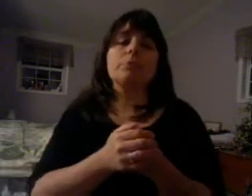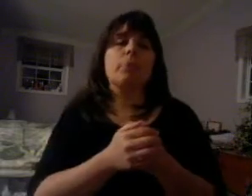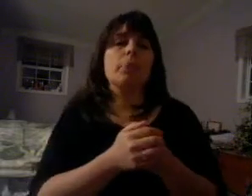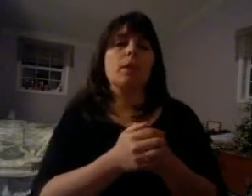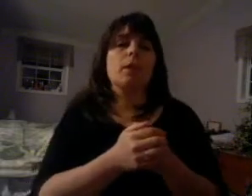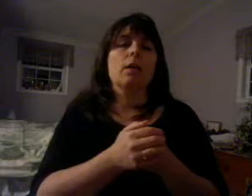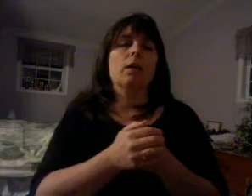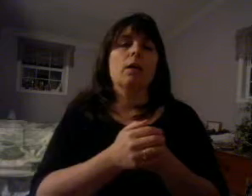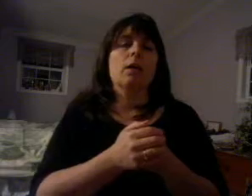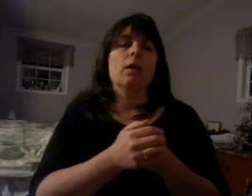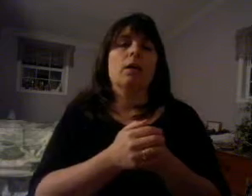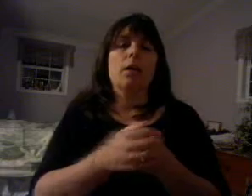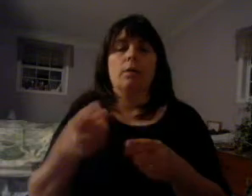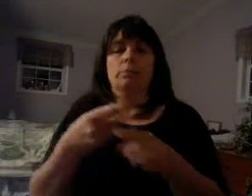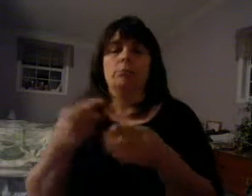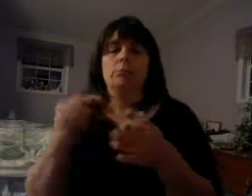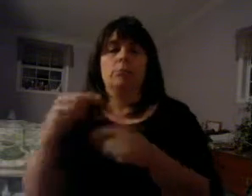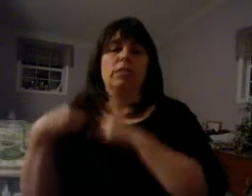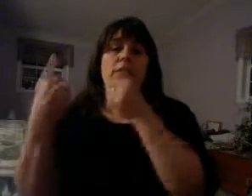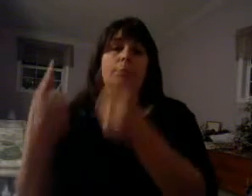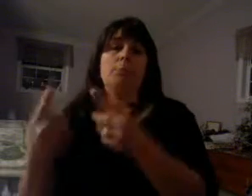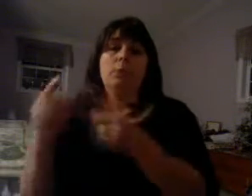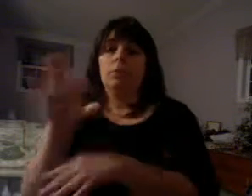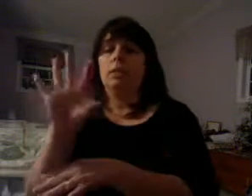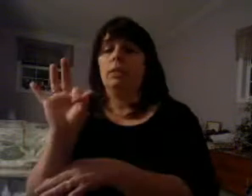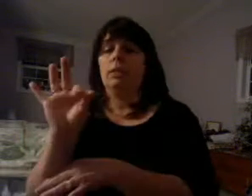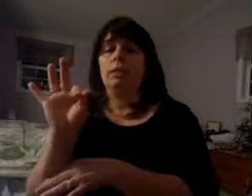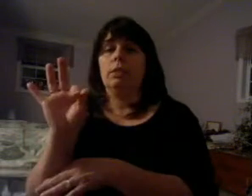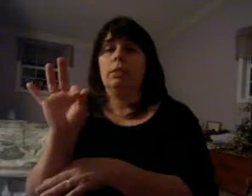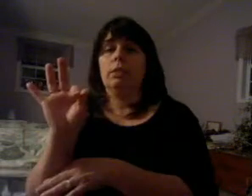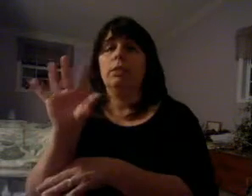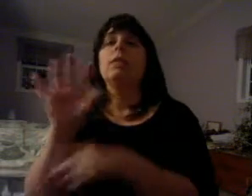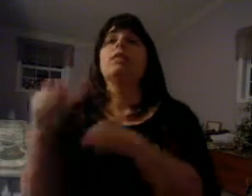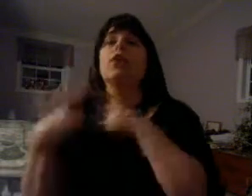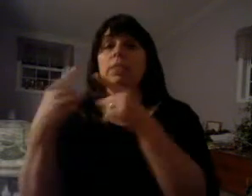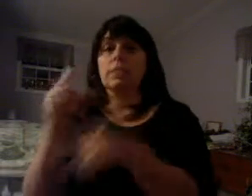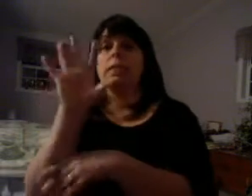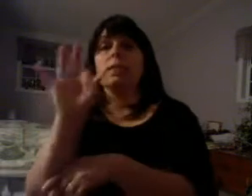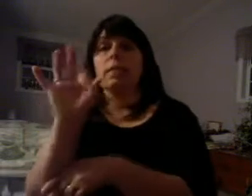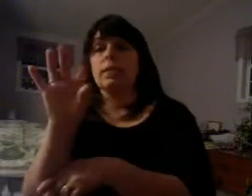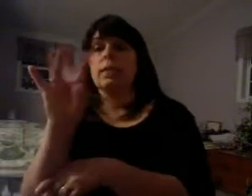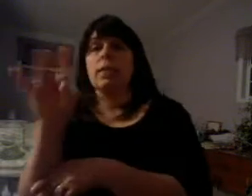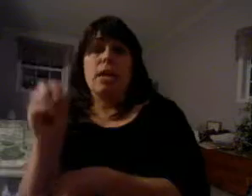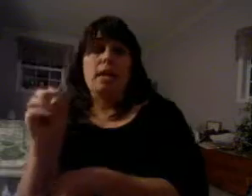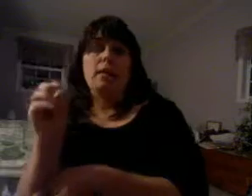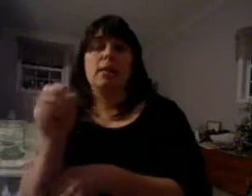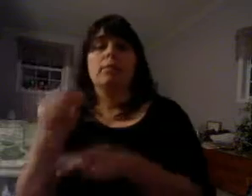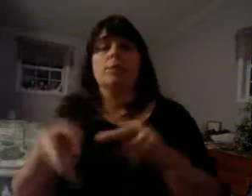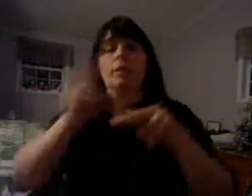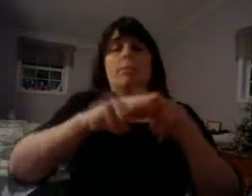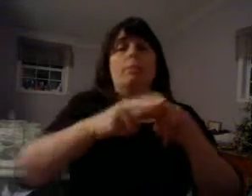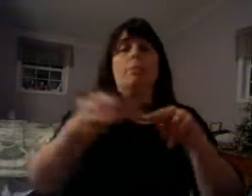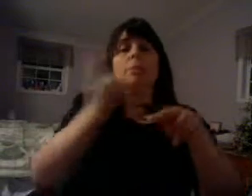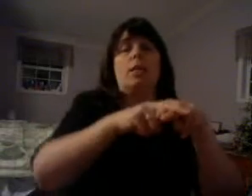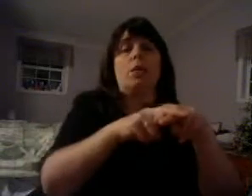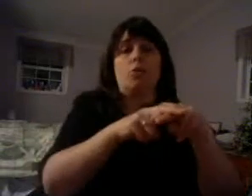increase in the 18 to 25-year-old age group. 30 years ago, all of the things I used to be able to say to classes, can't say anymore. 30 years ago,